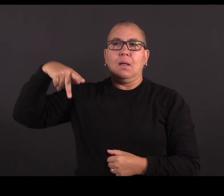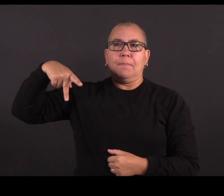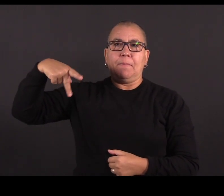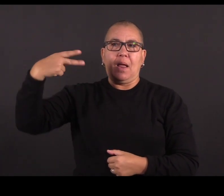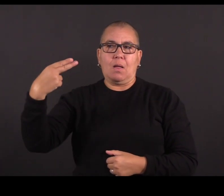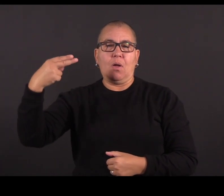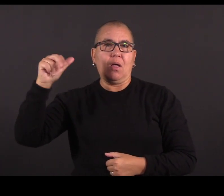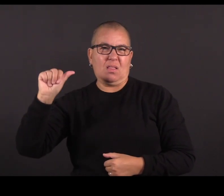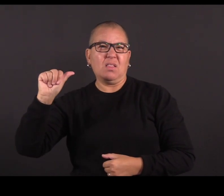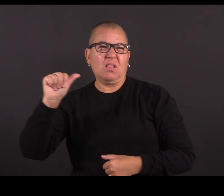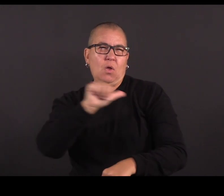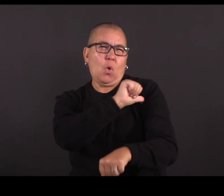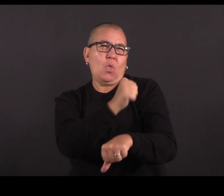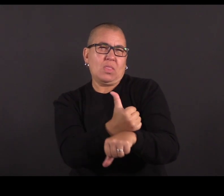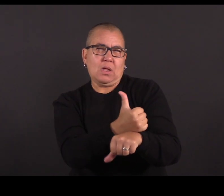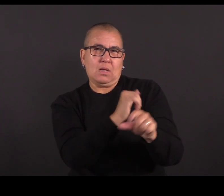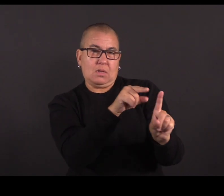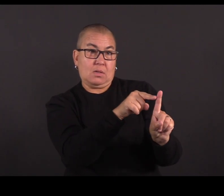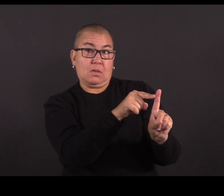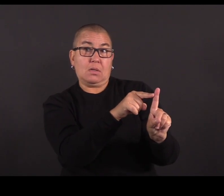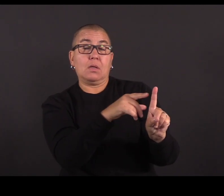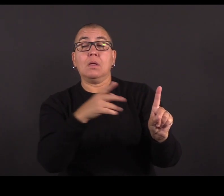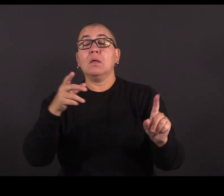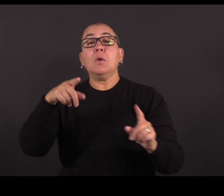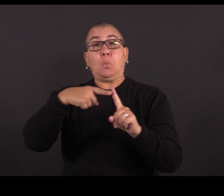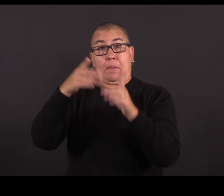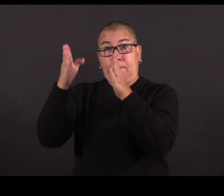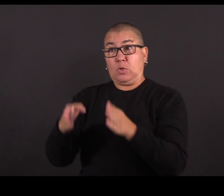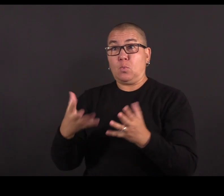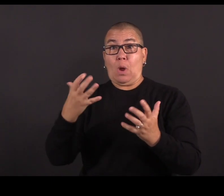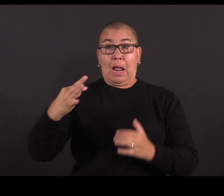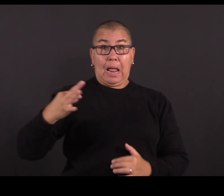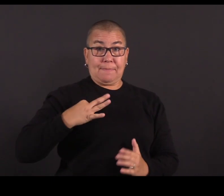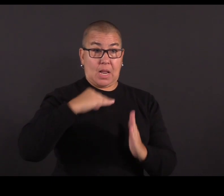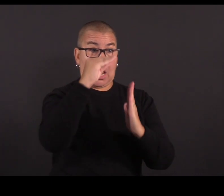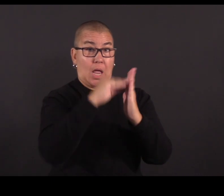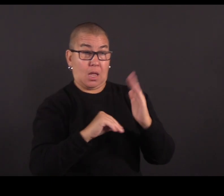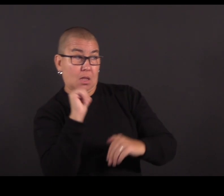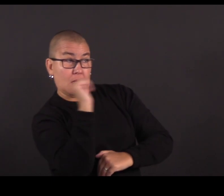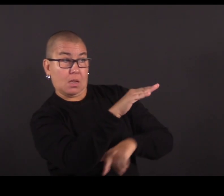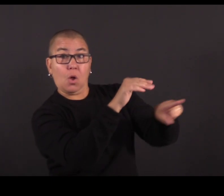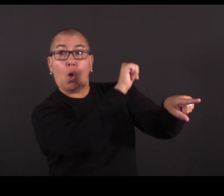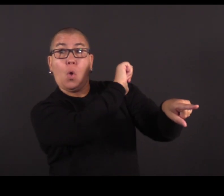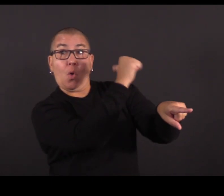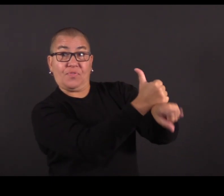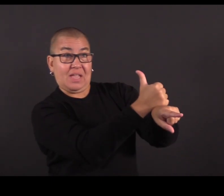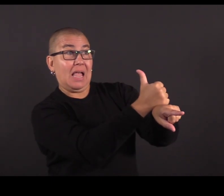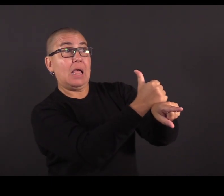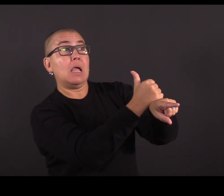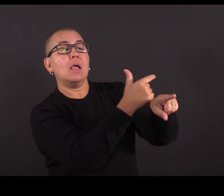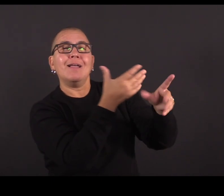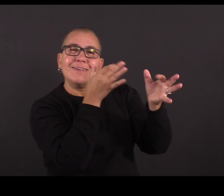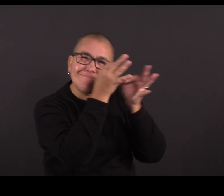Individuals apply directly to the housing authority. Income and other requirements must be met.